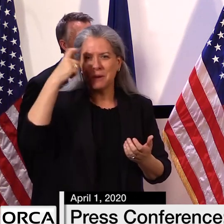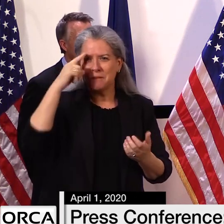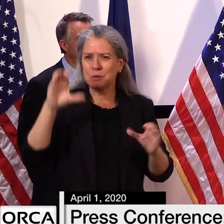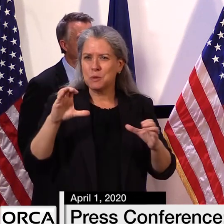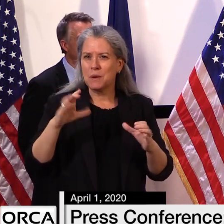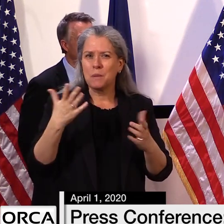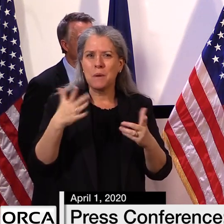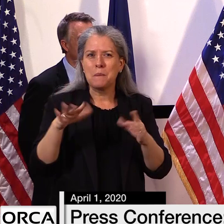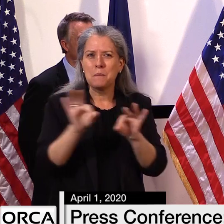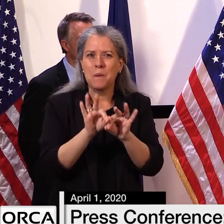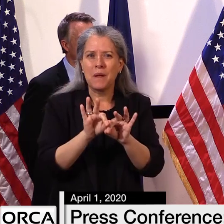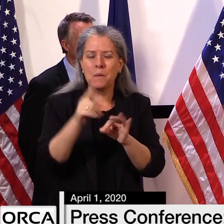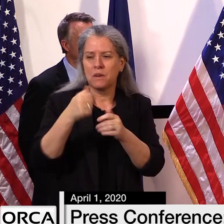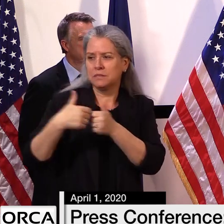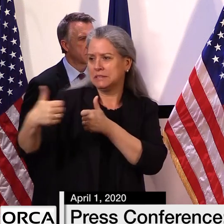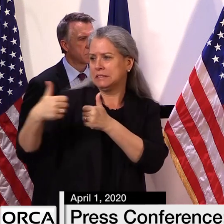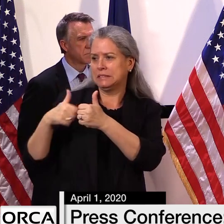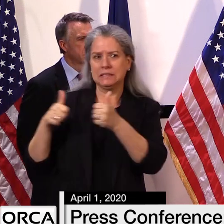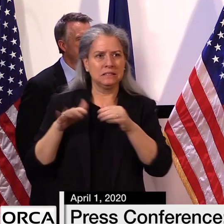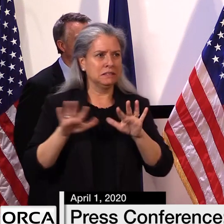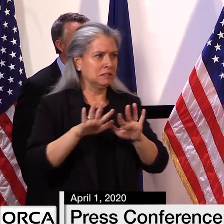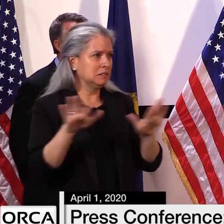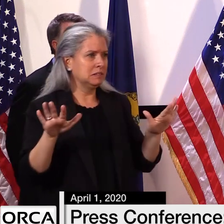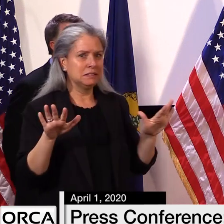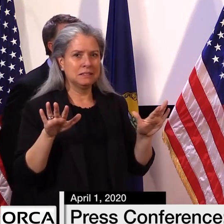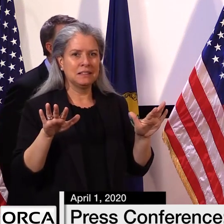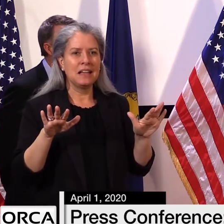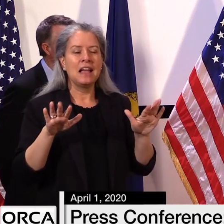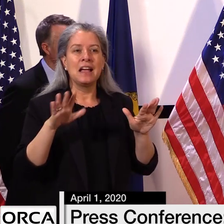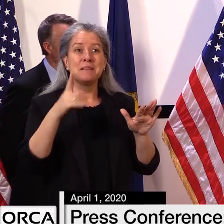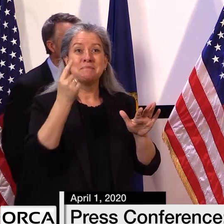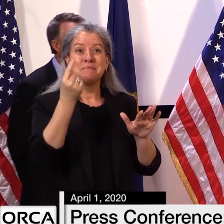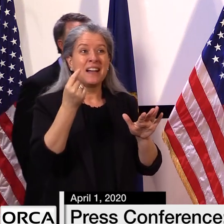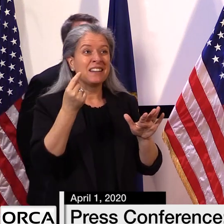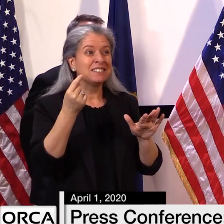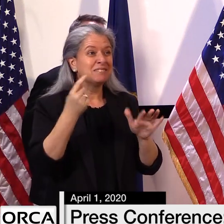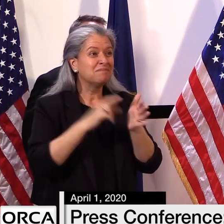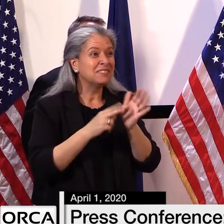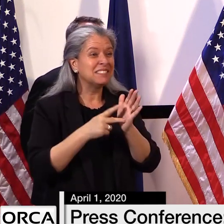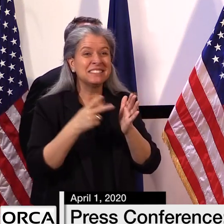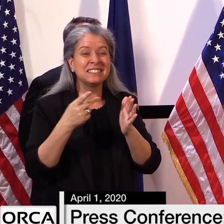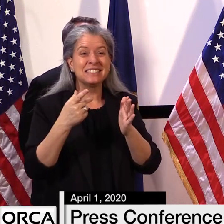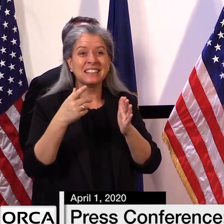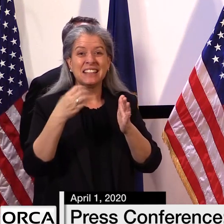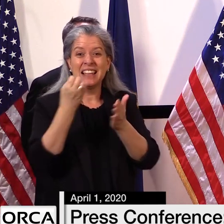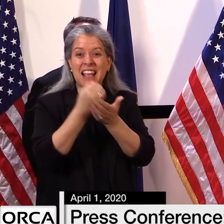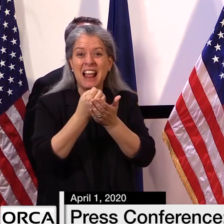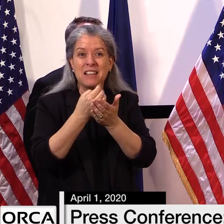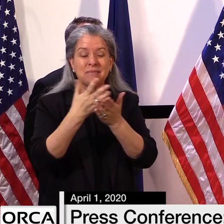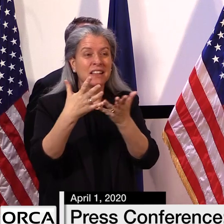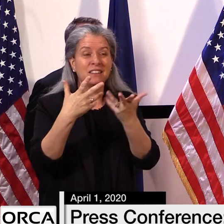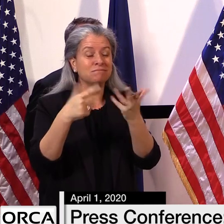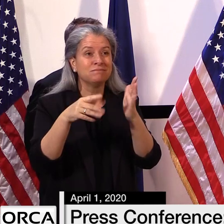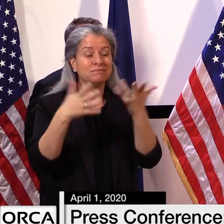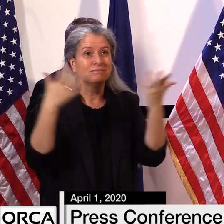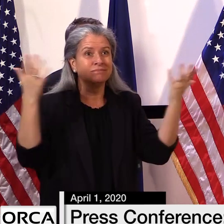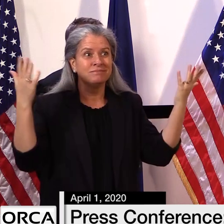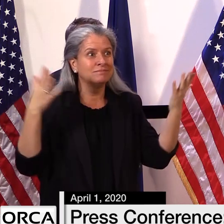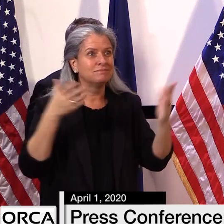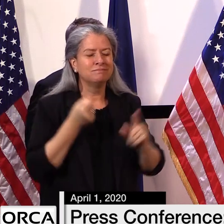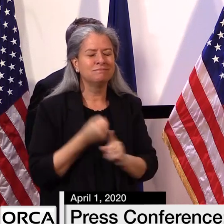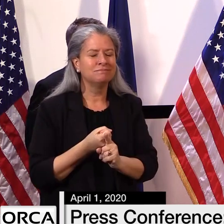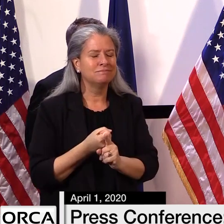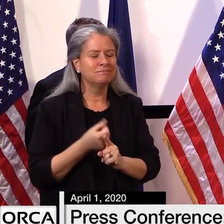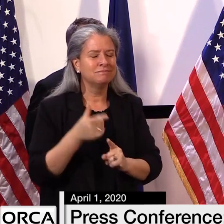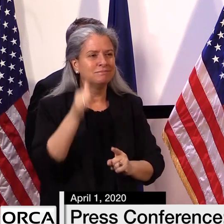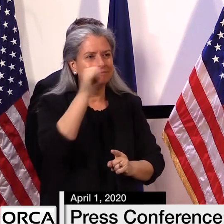social distancing. But the consequence of that is that we turn the lights off on the economy. So the question is, how do citizens who'd